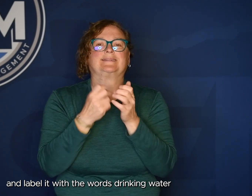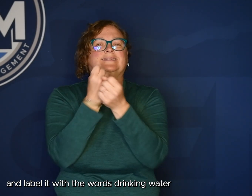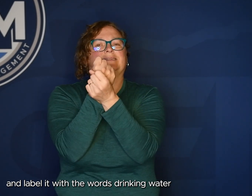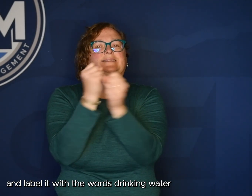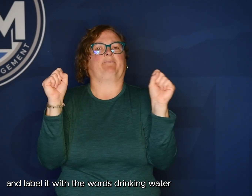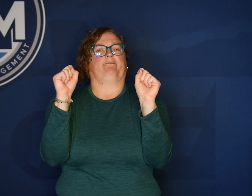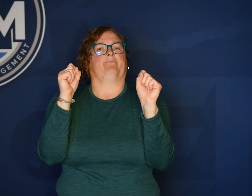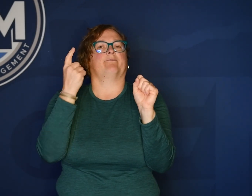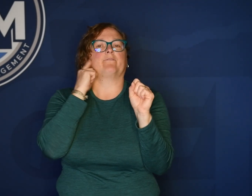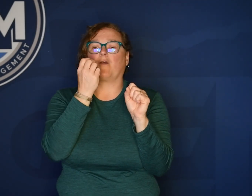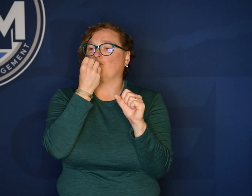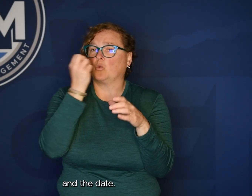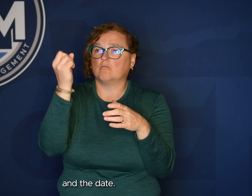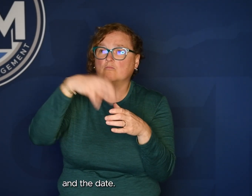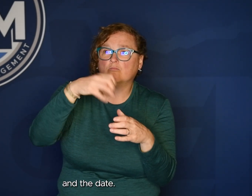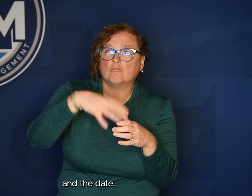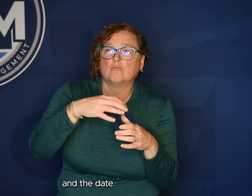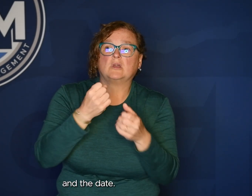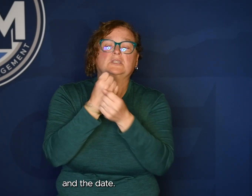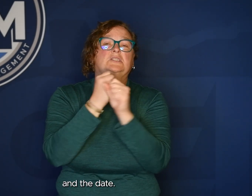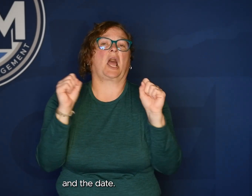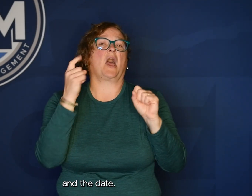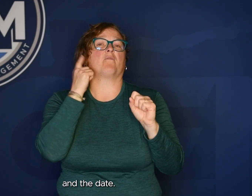water" and the date.